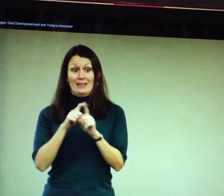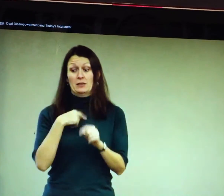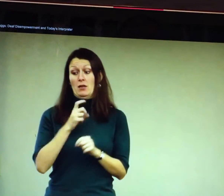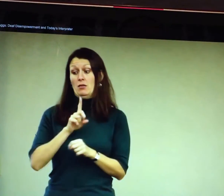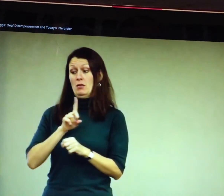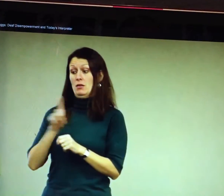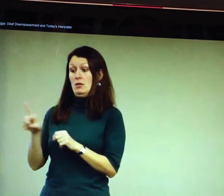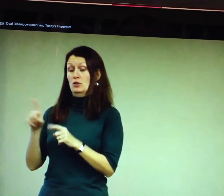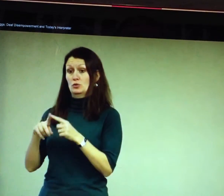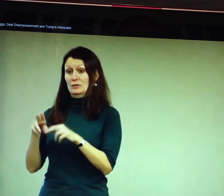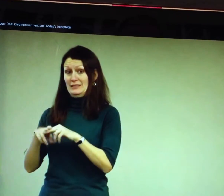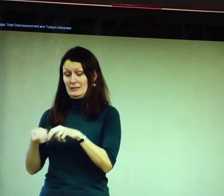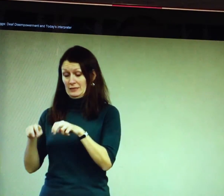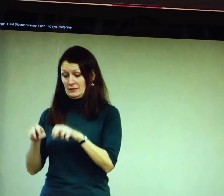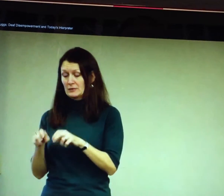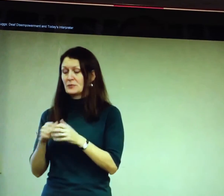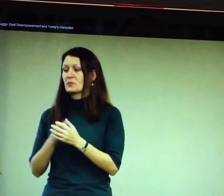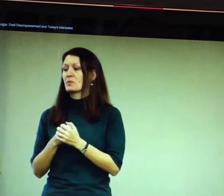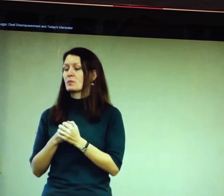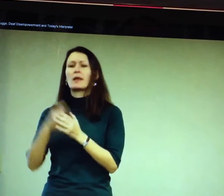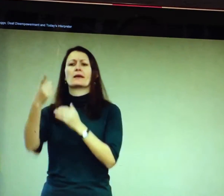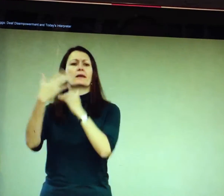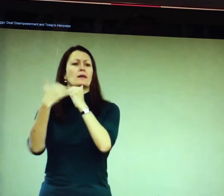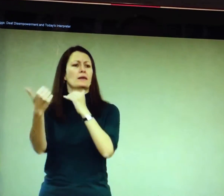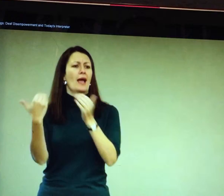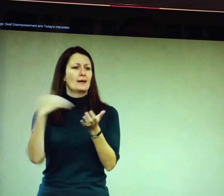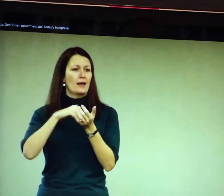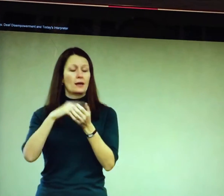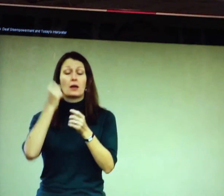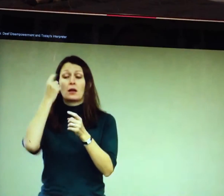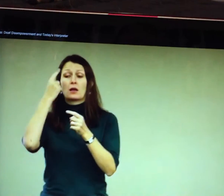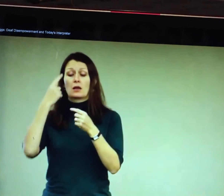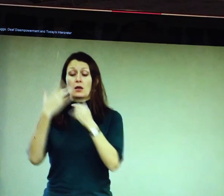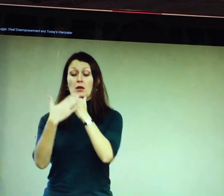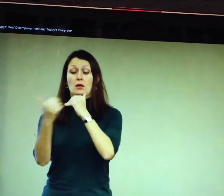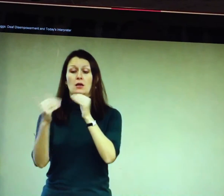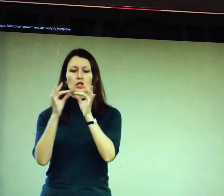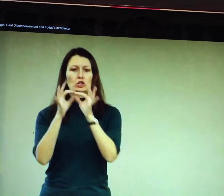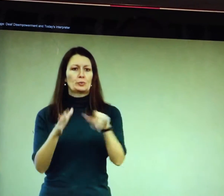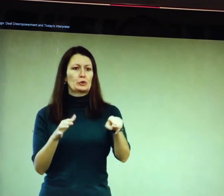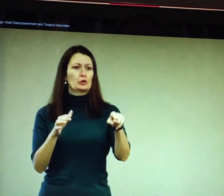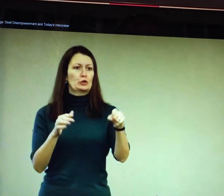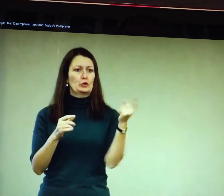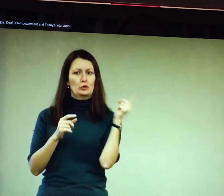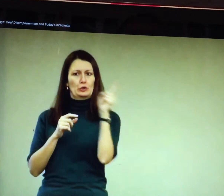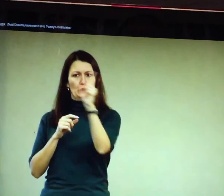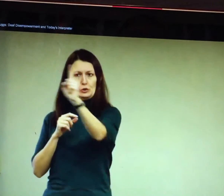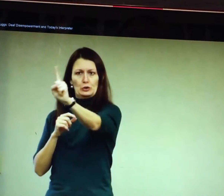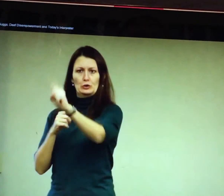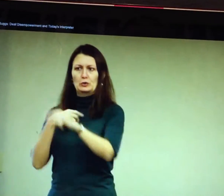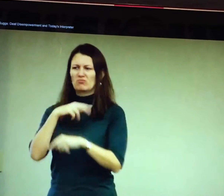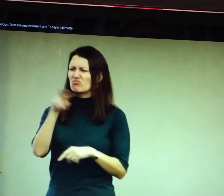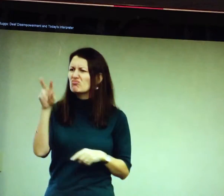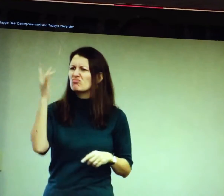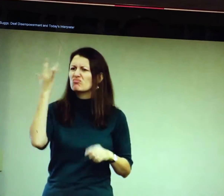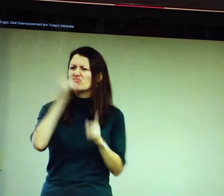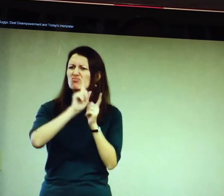we went and we sat down, but as we were going to our seats, they called us again. But of course they called the interpreter, not